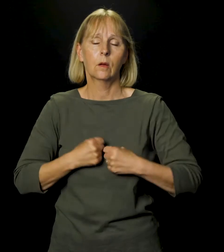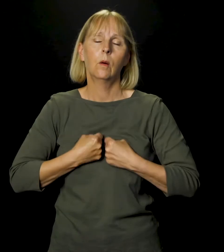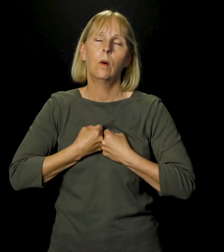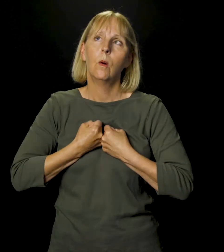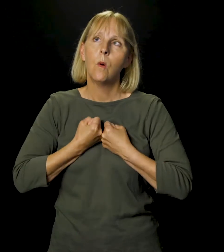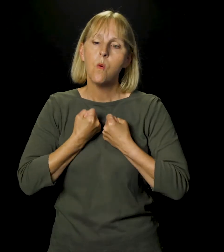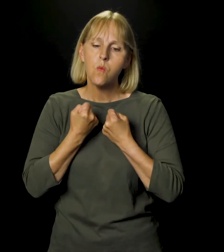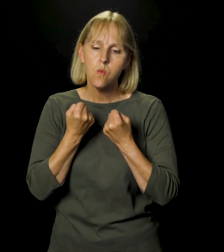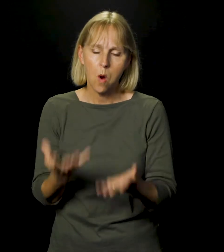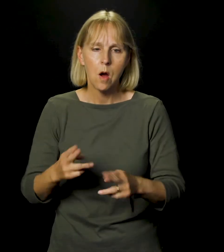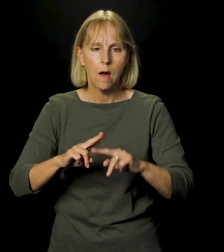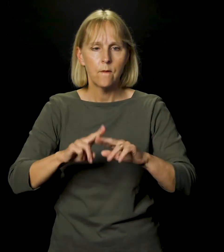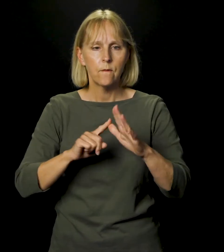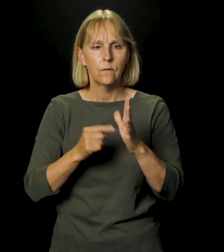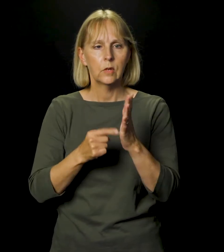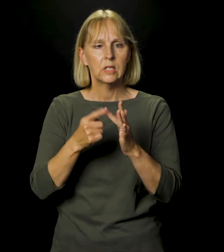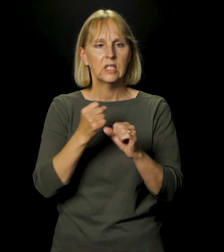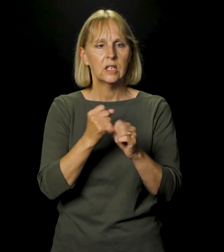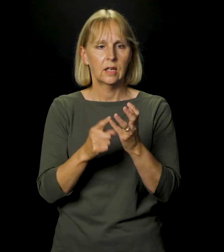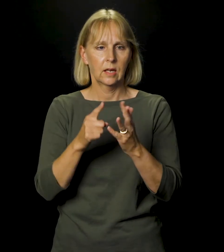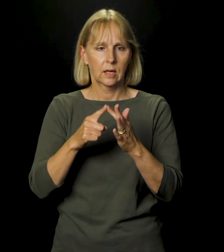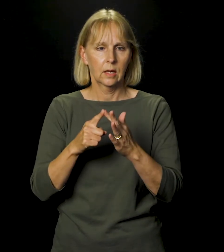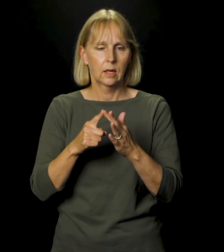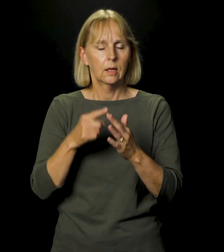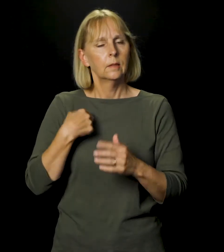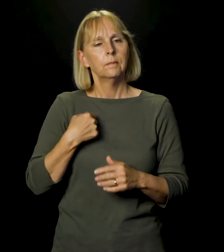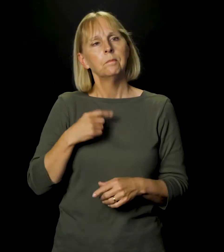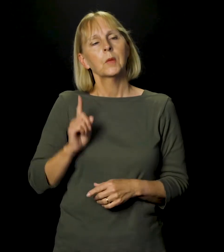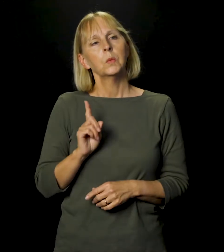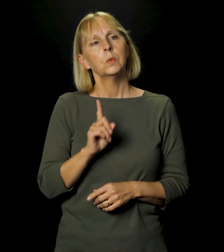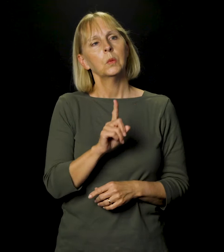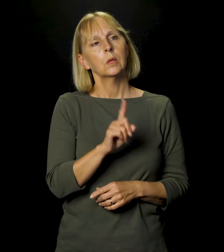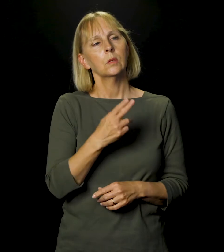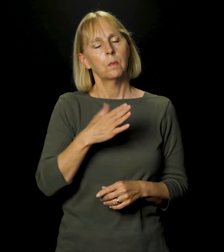I was walking across the car park, I just thought, oh,